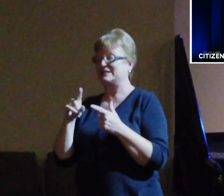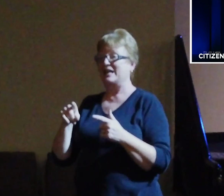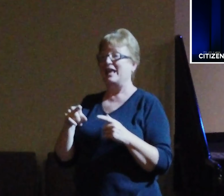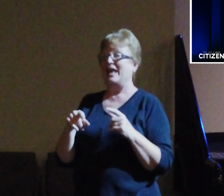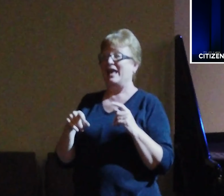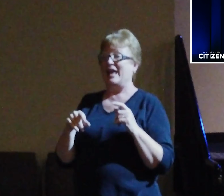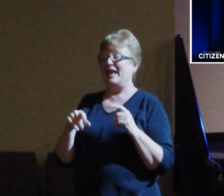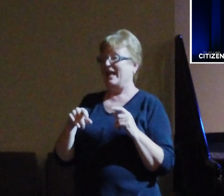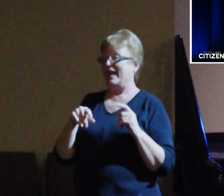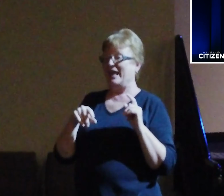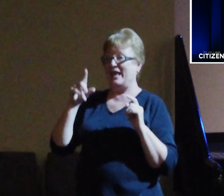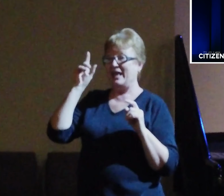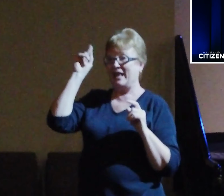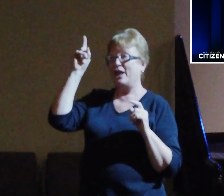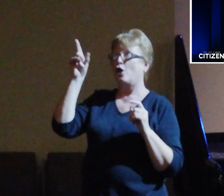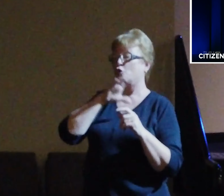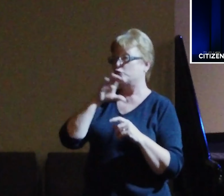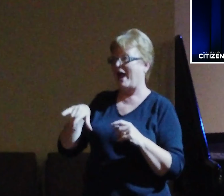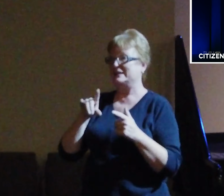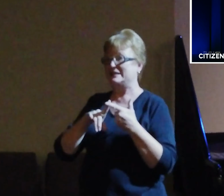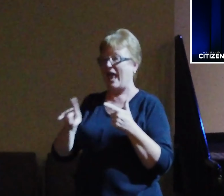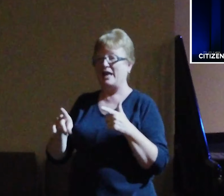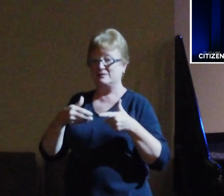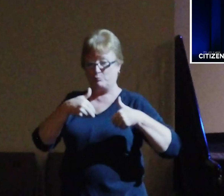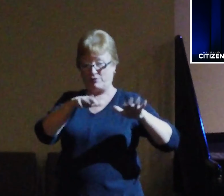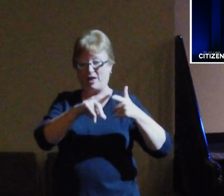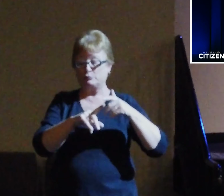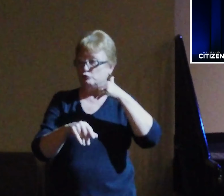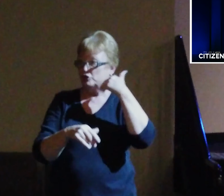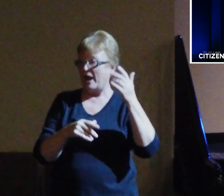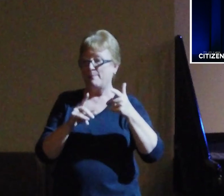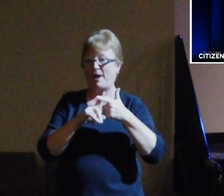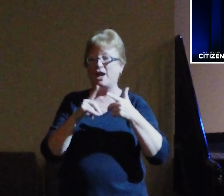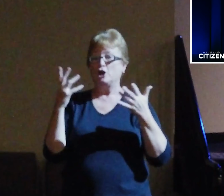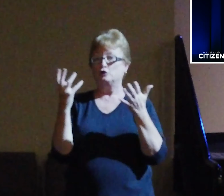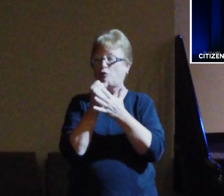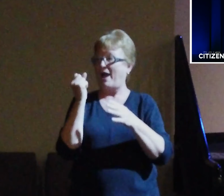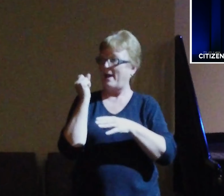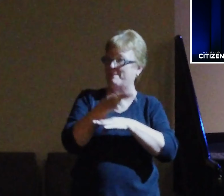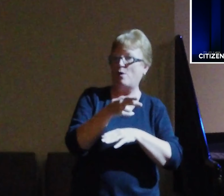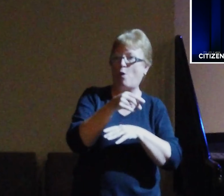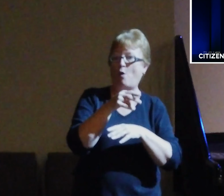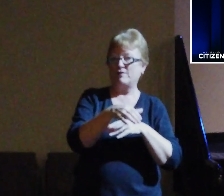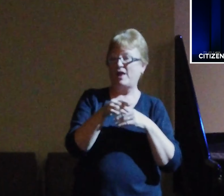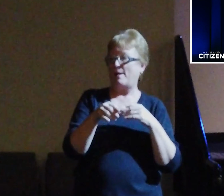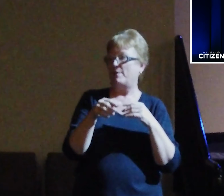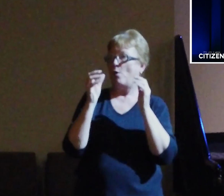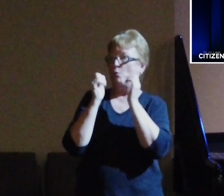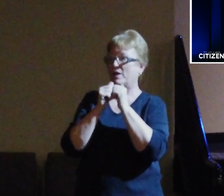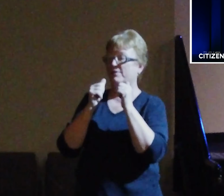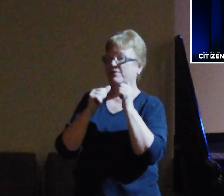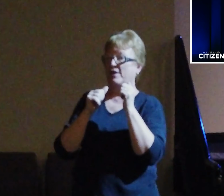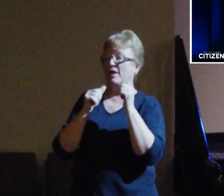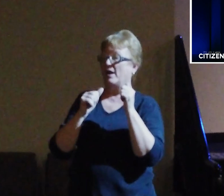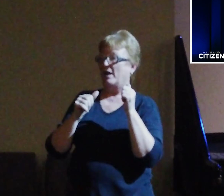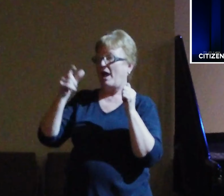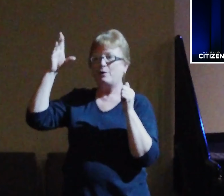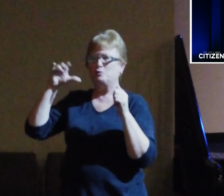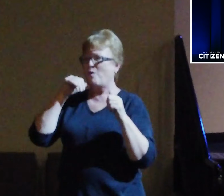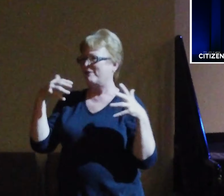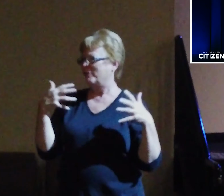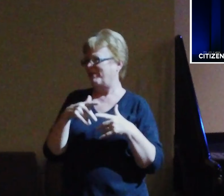disarmed the rulers and authorities and put them to open shame by triumphing over them in him. So you don't fear